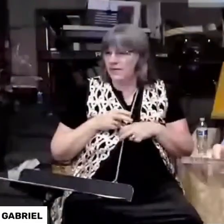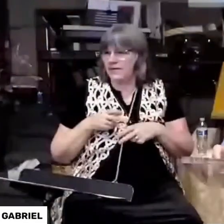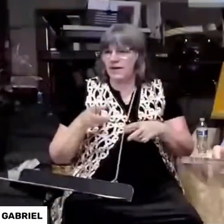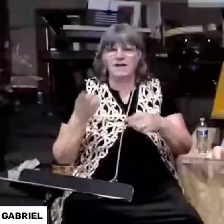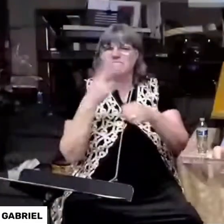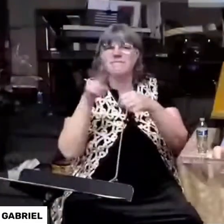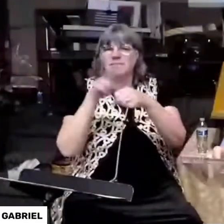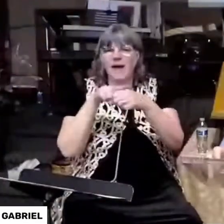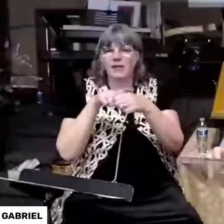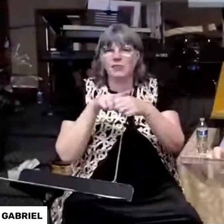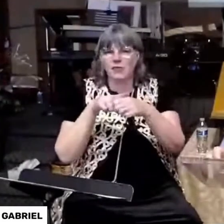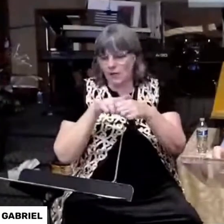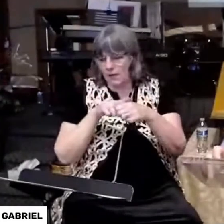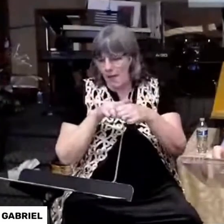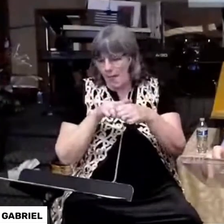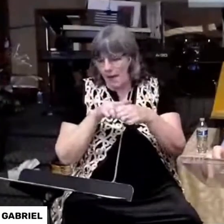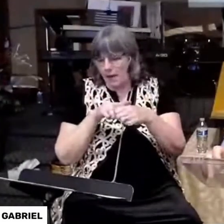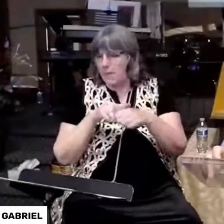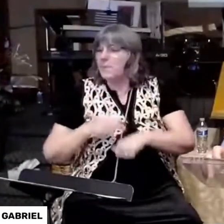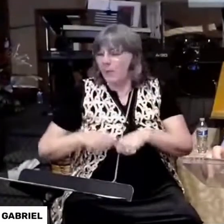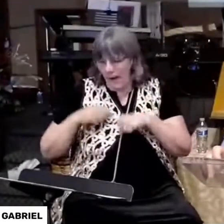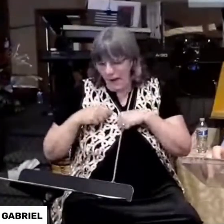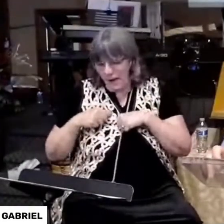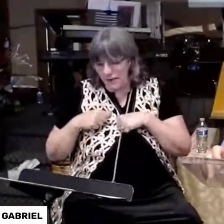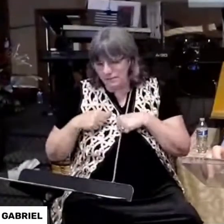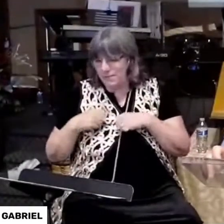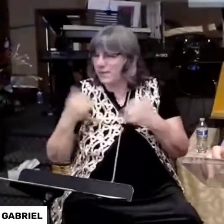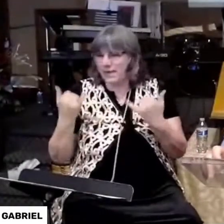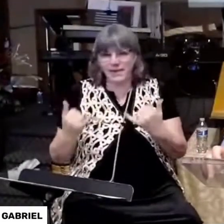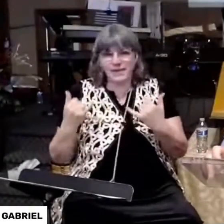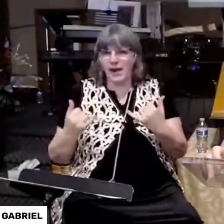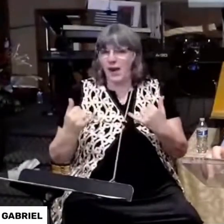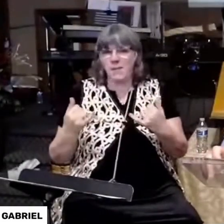We have today many of the same problems,